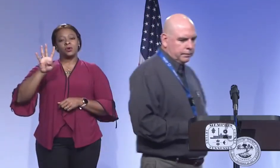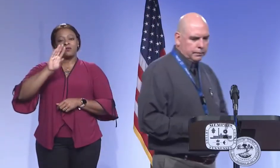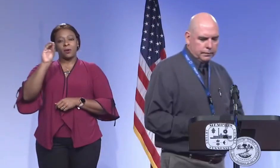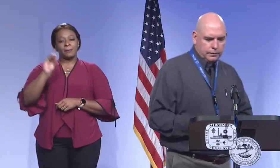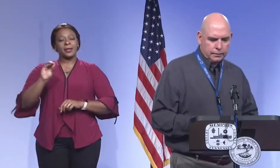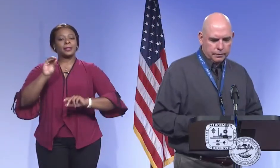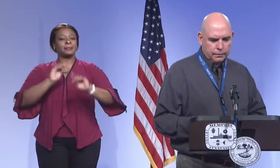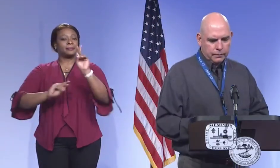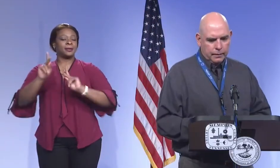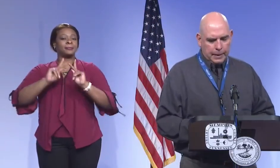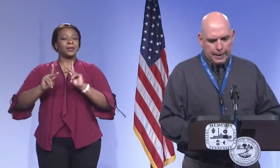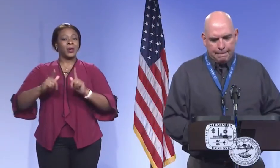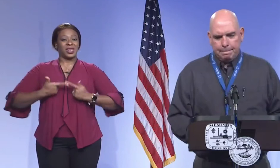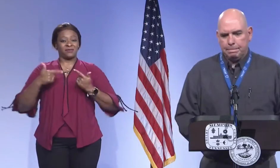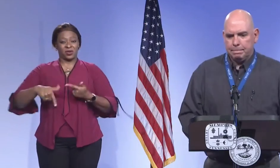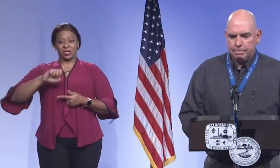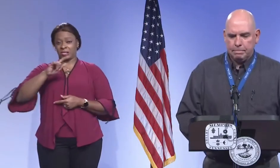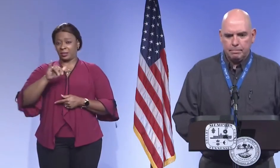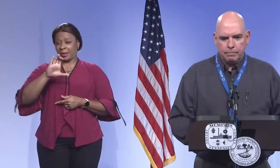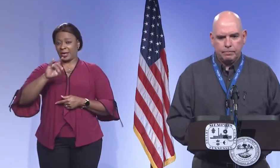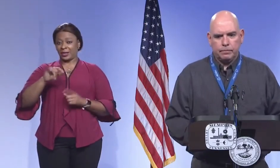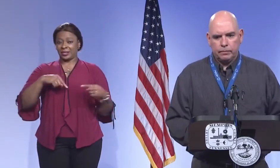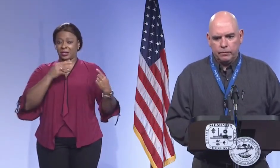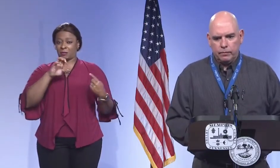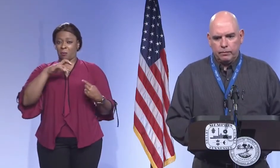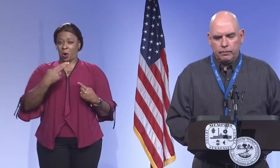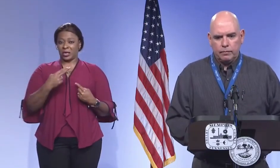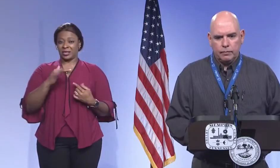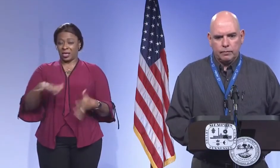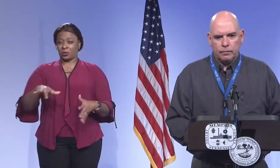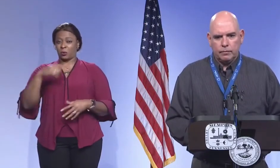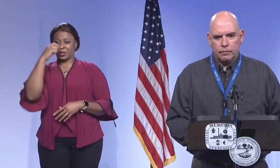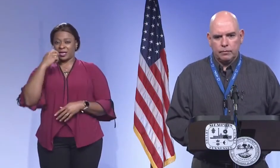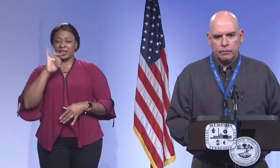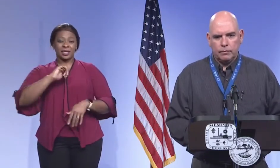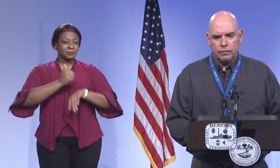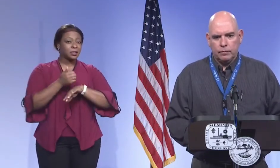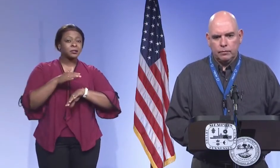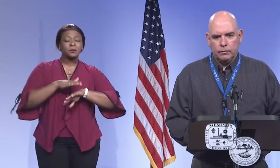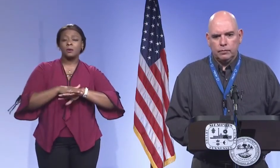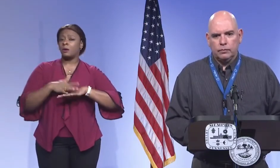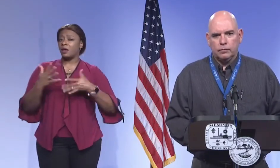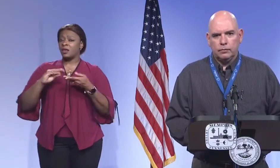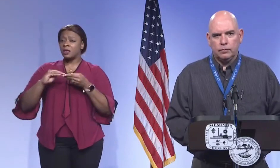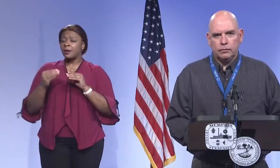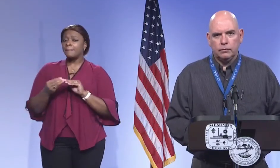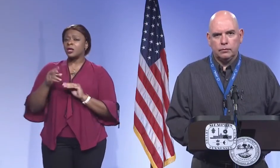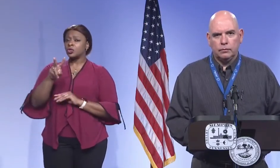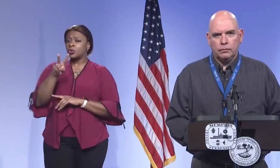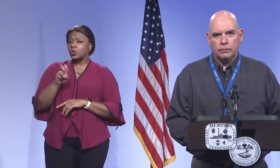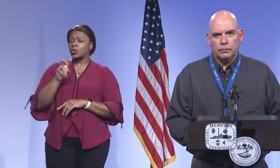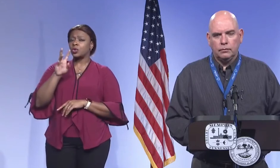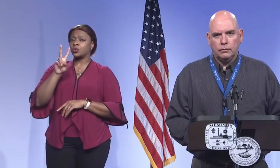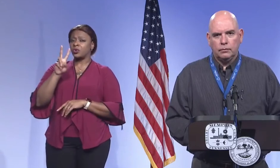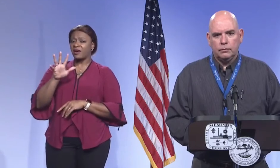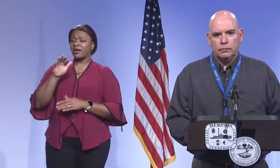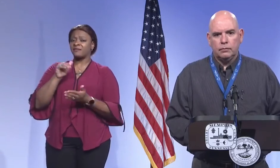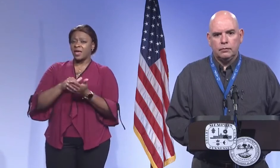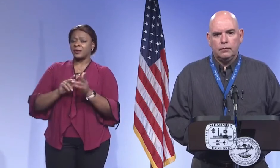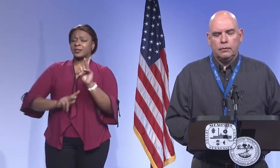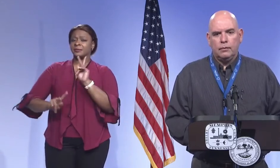been tested at some point since March. Is that based on the number of 225,000 people who have